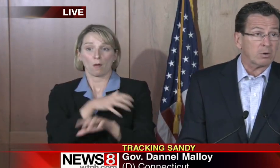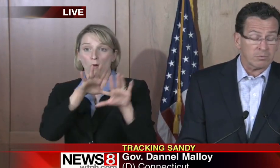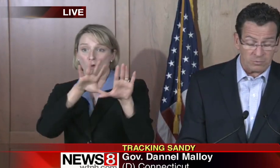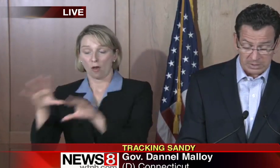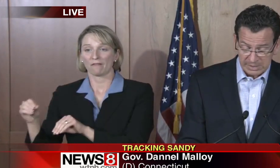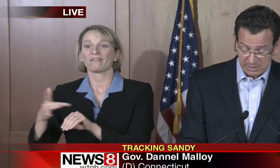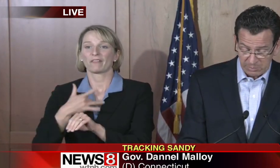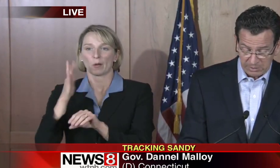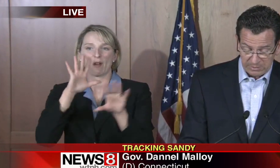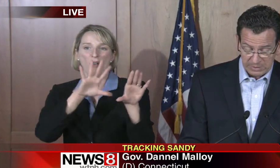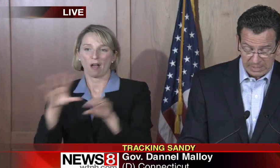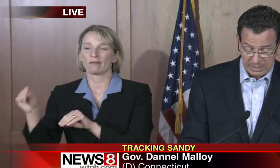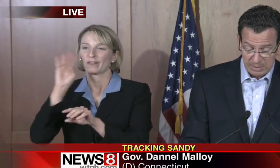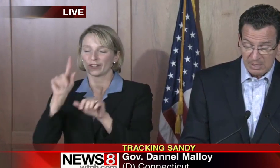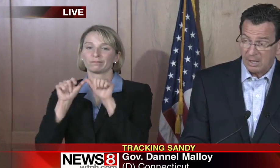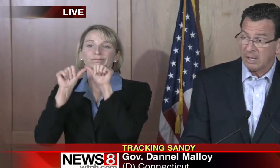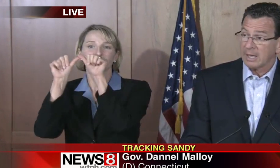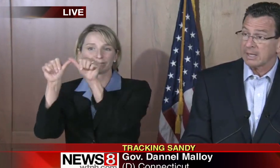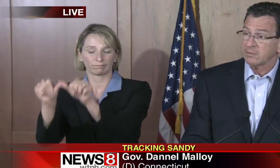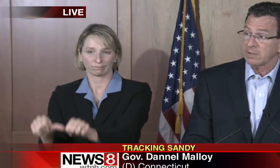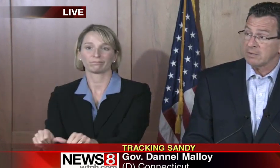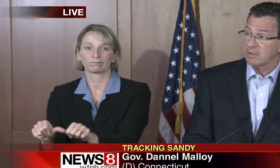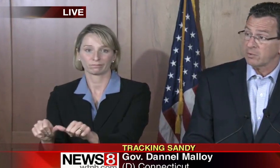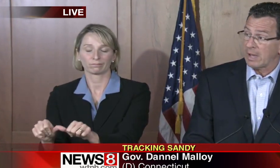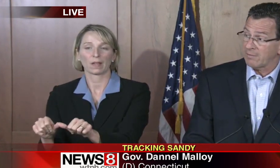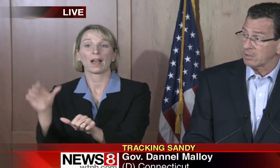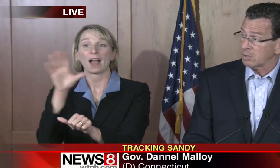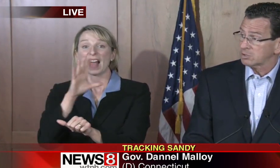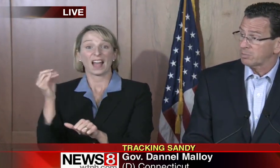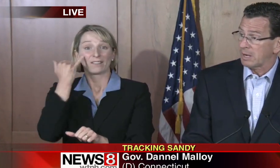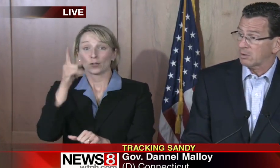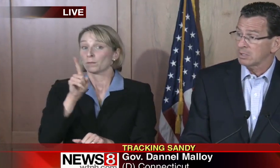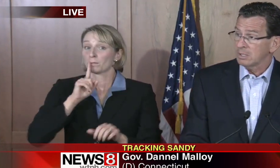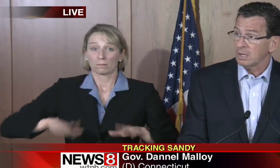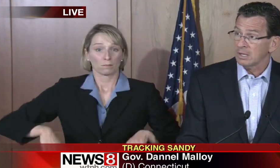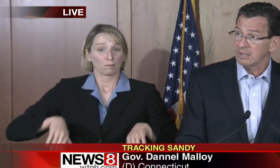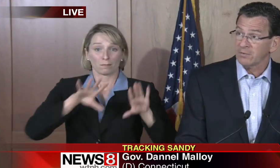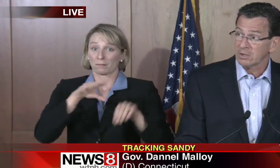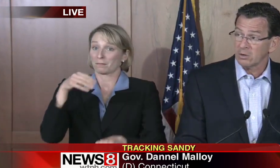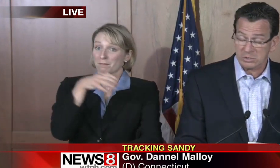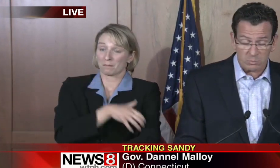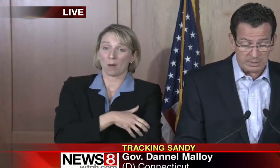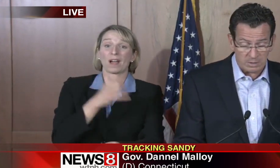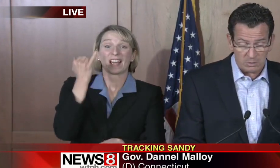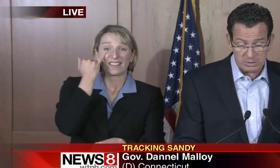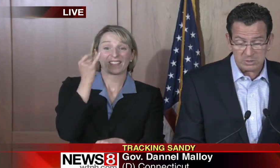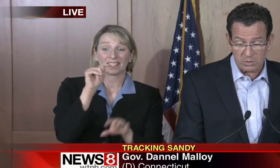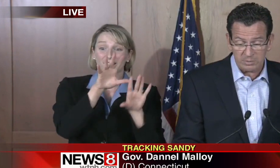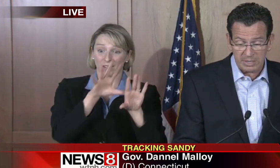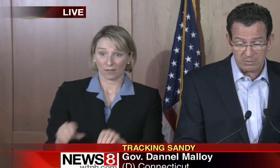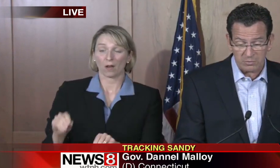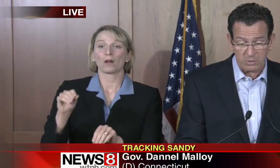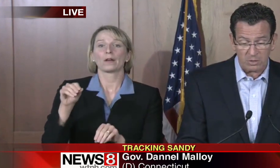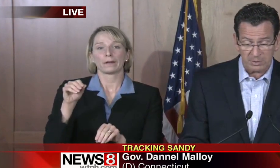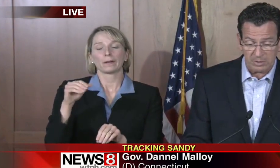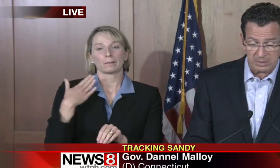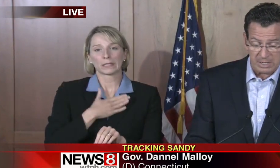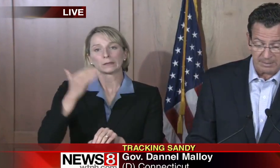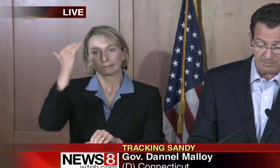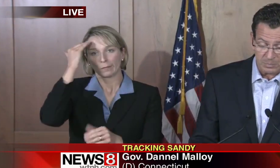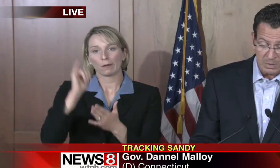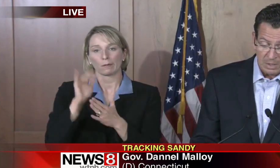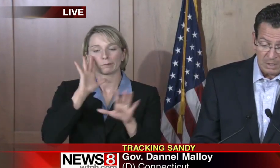without power for an extended period of time. And even if you haven't lost your power, if it goes and when it goes, it's going to be out for a long